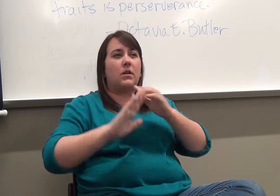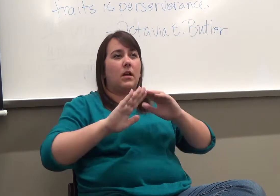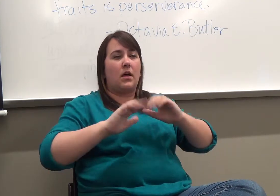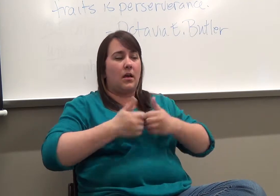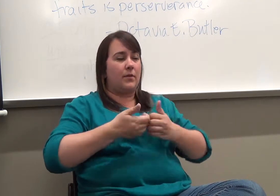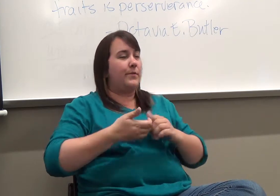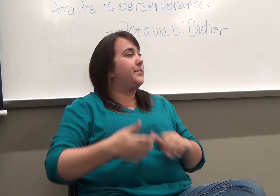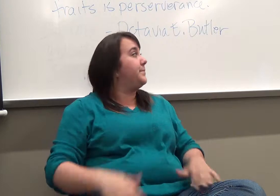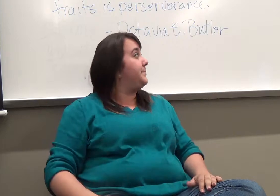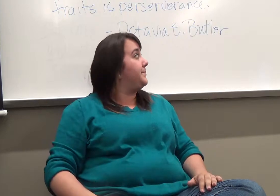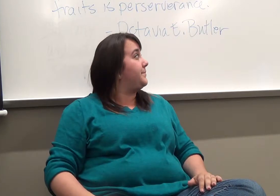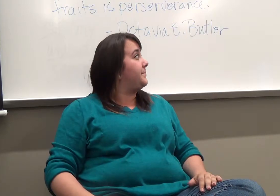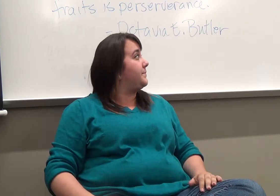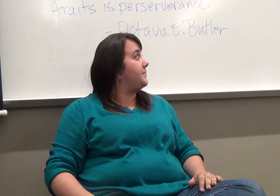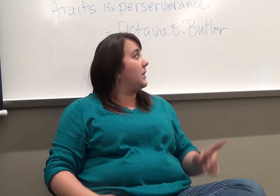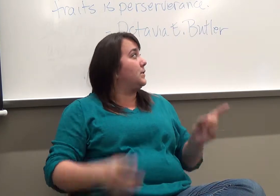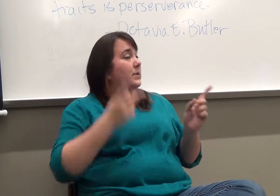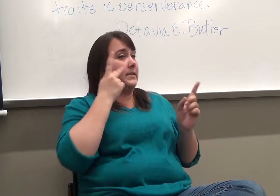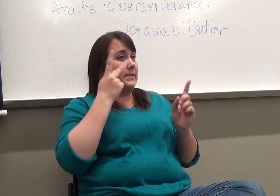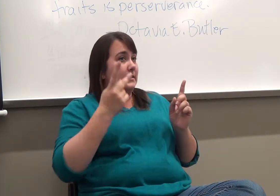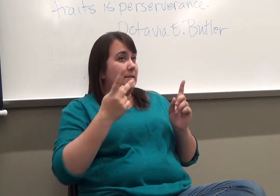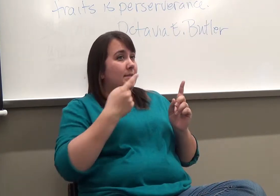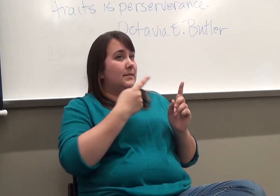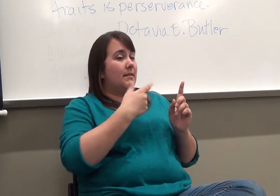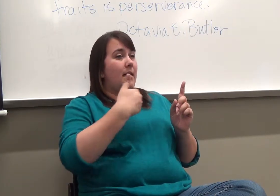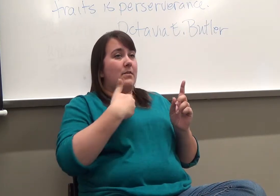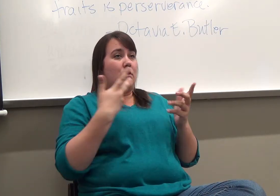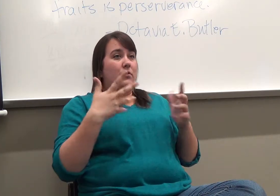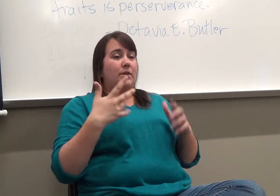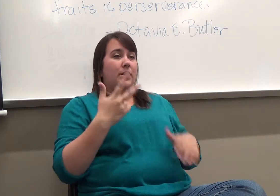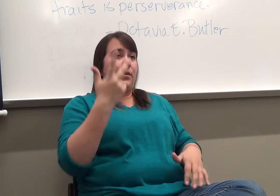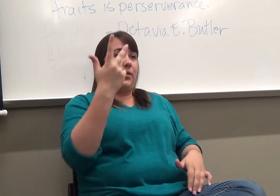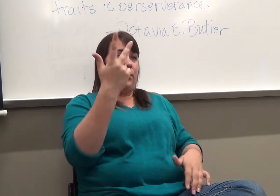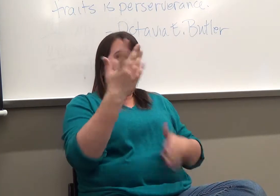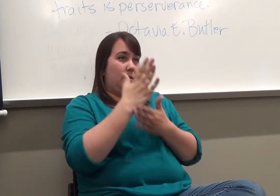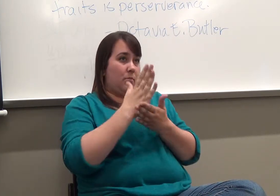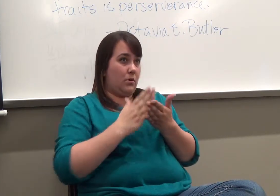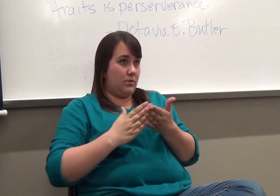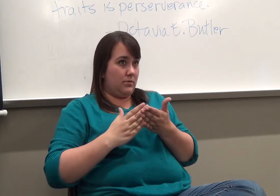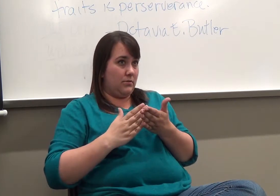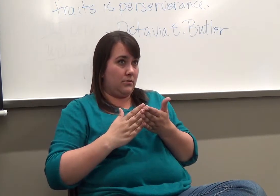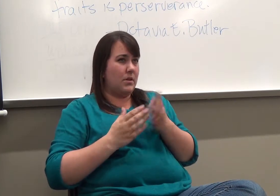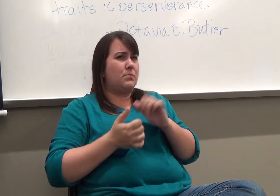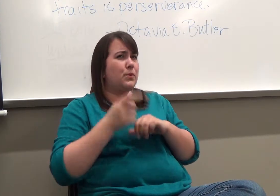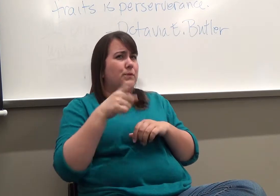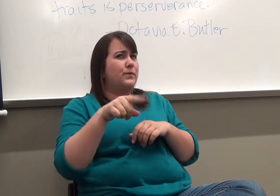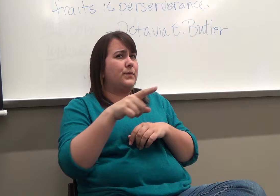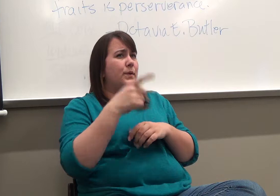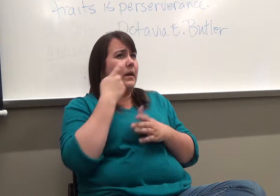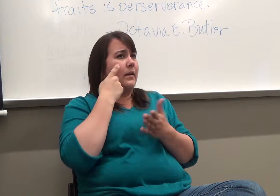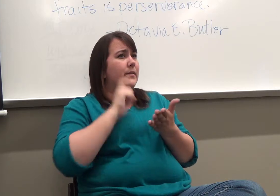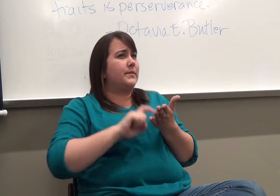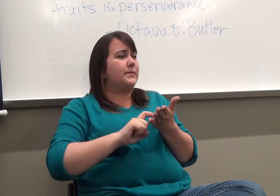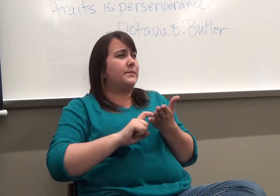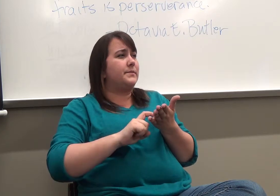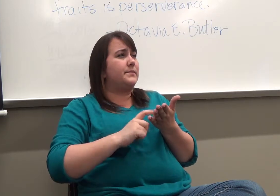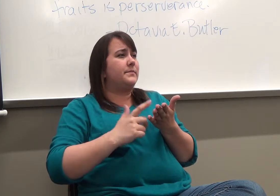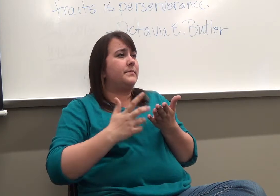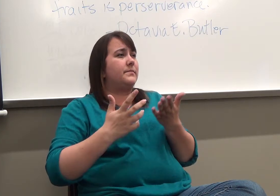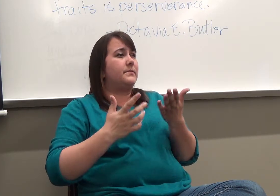we're going to take, as you can see, this has already 3 parts. And most of you, I find that most people, if you haven't